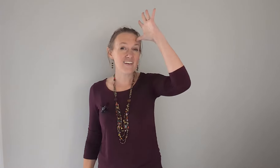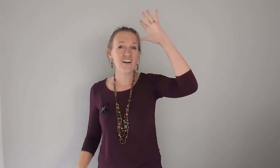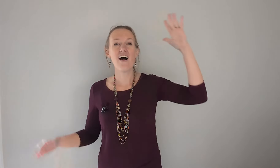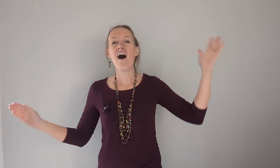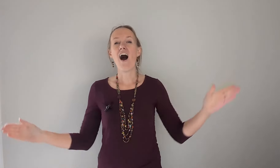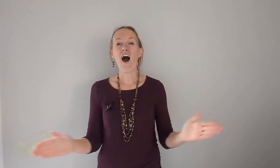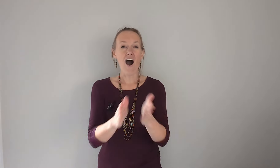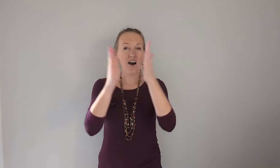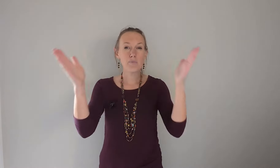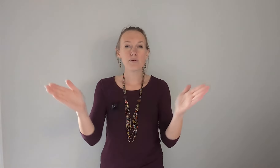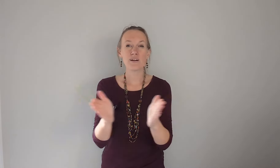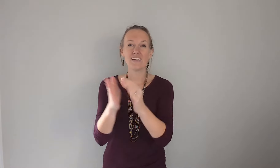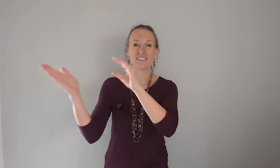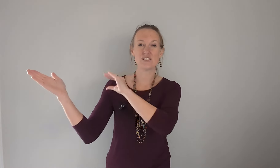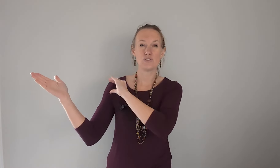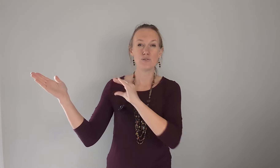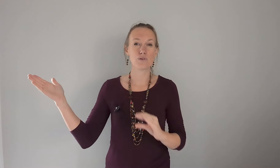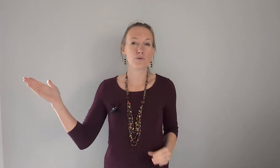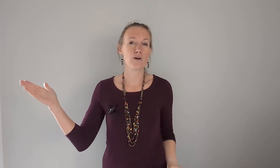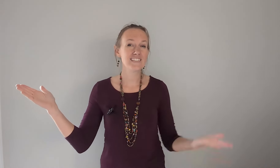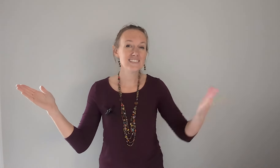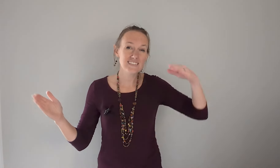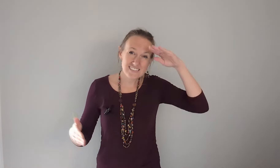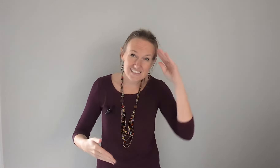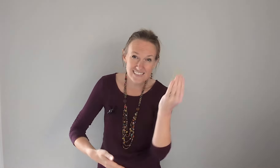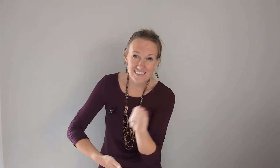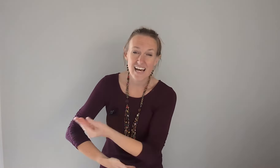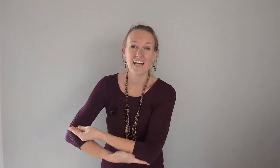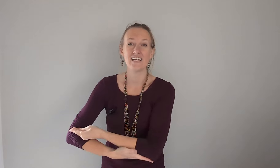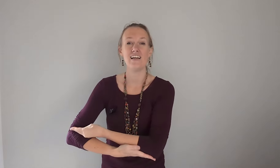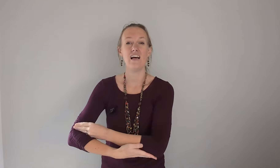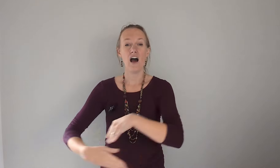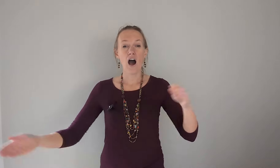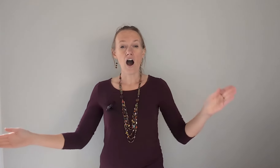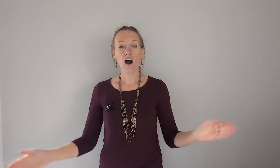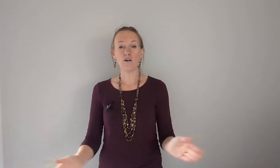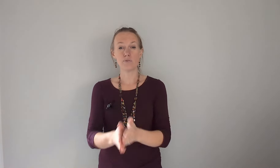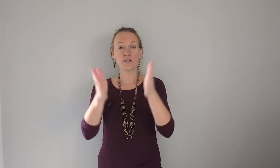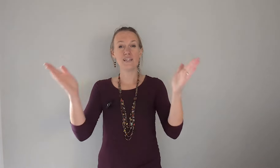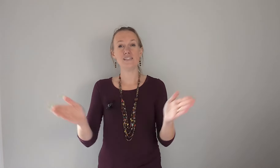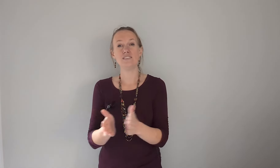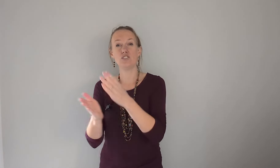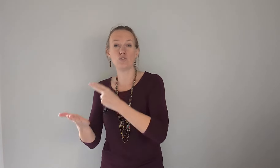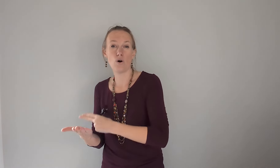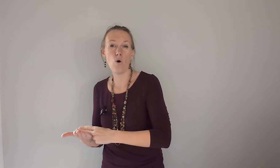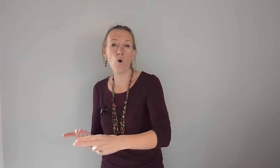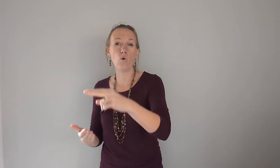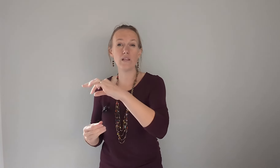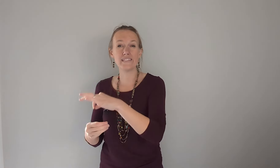all praise to christ the son all praise to the holy